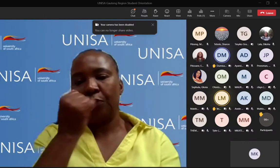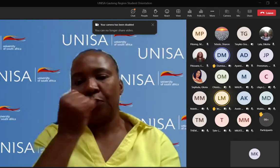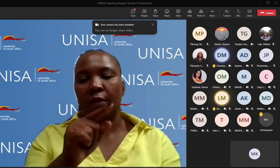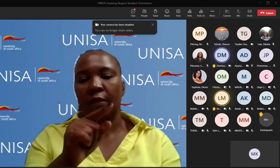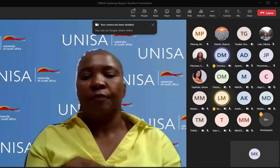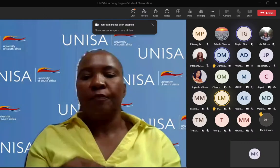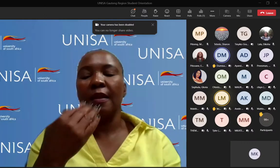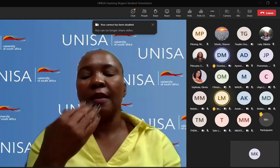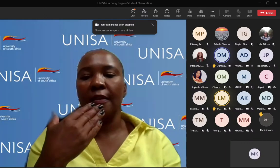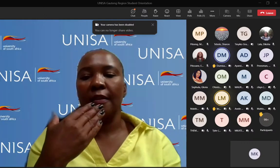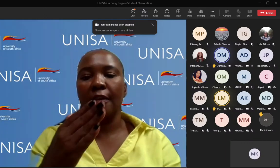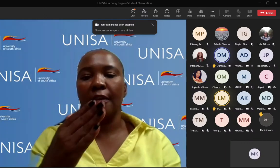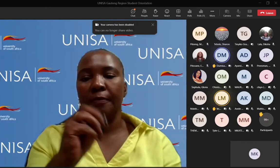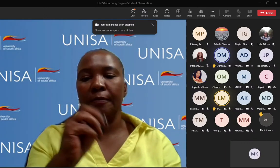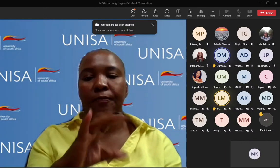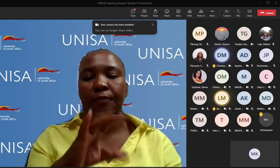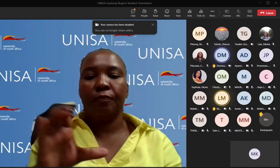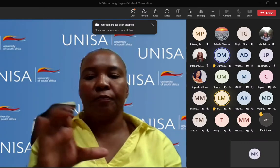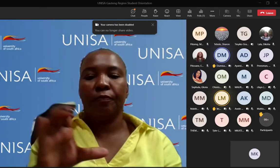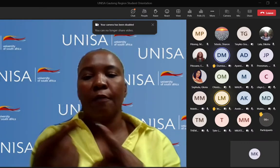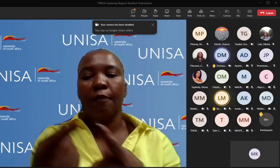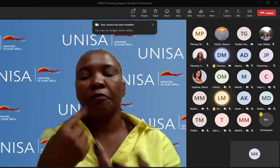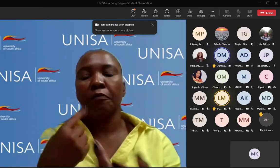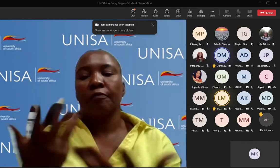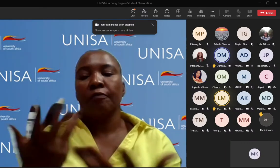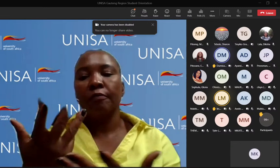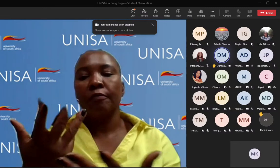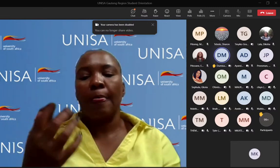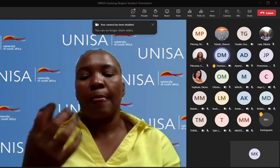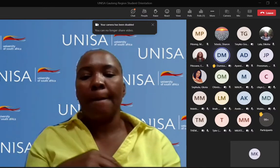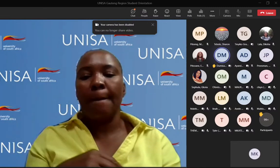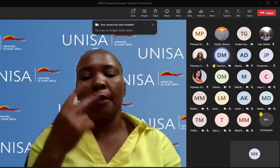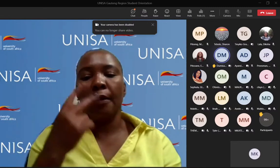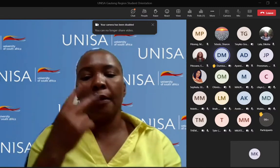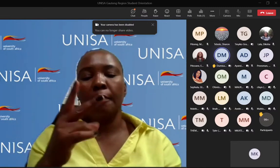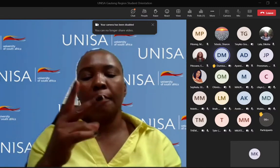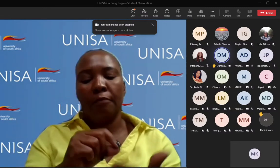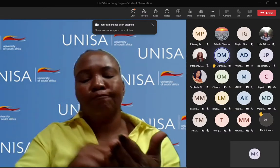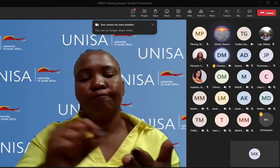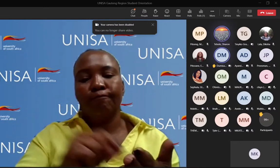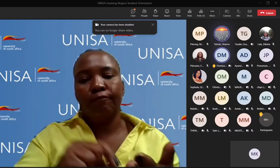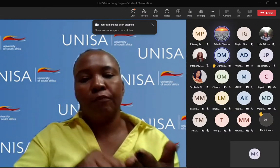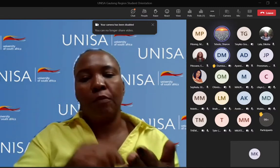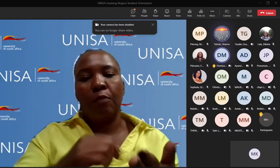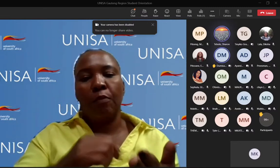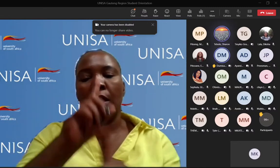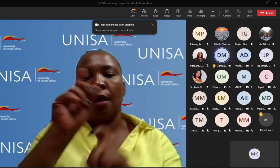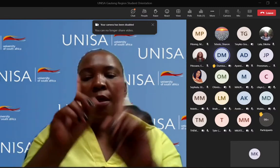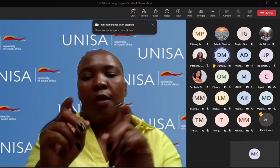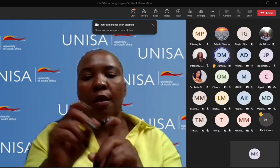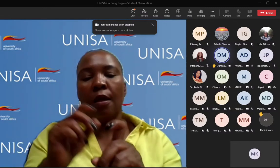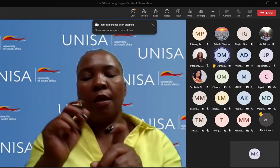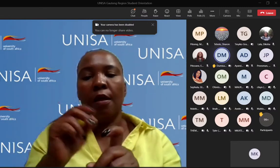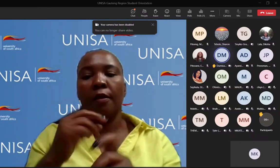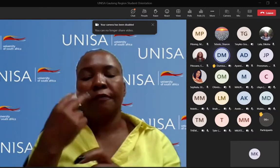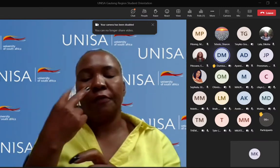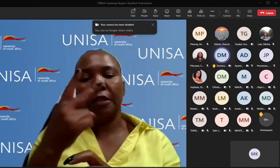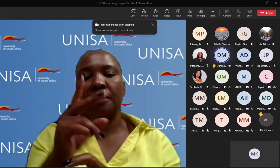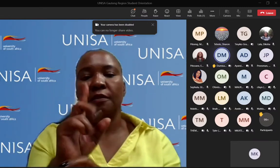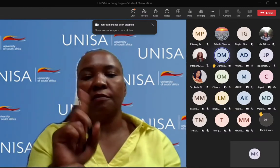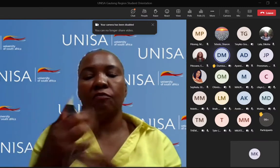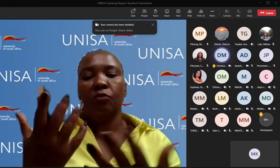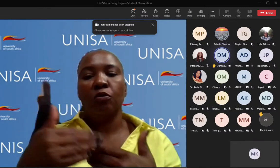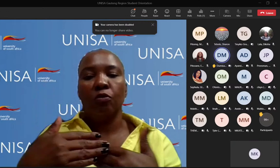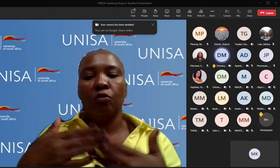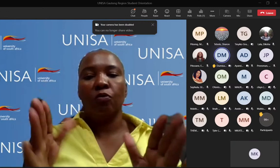Chad um so since so I I've been noting down my questions down there so I've noticed that um you open